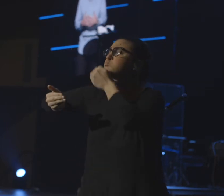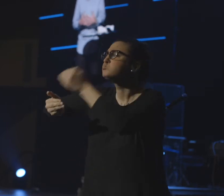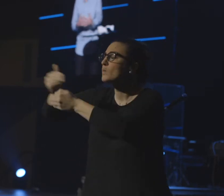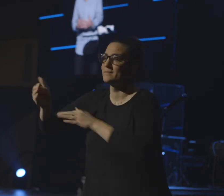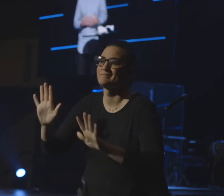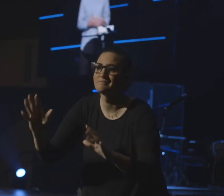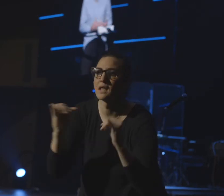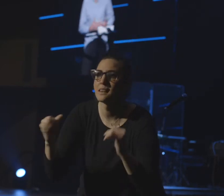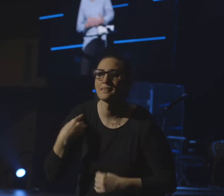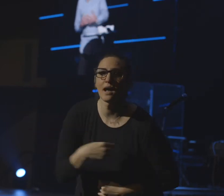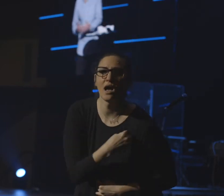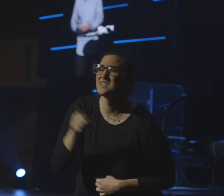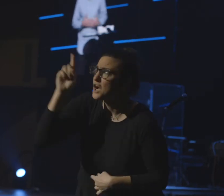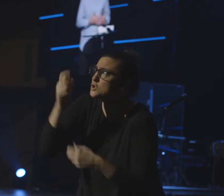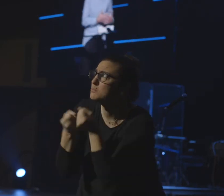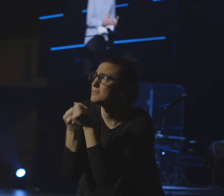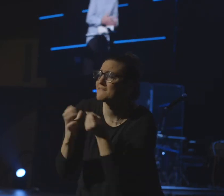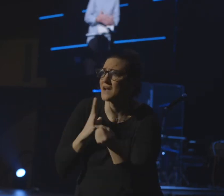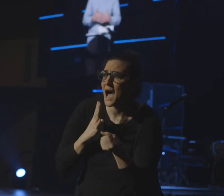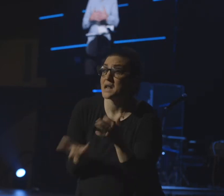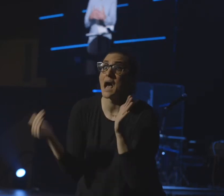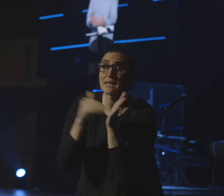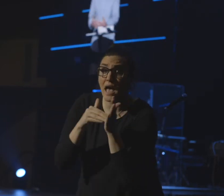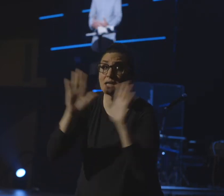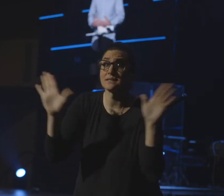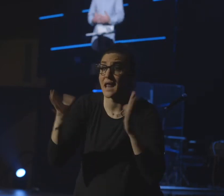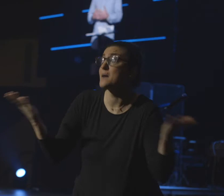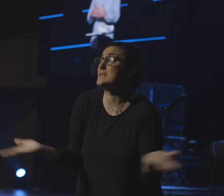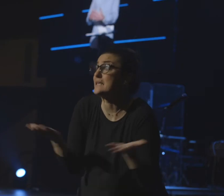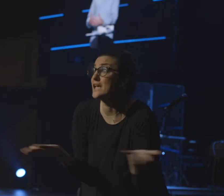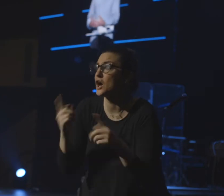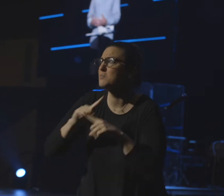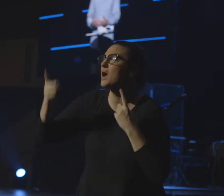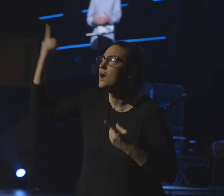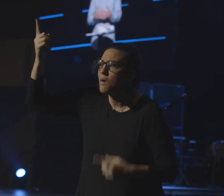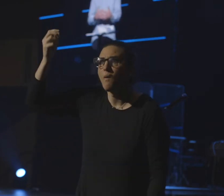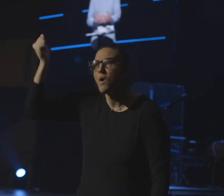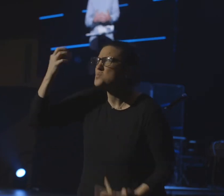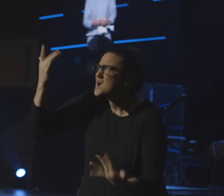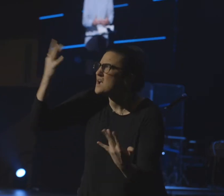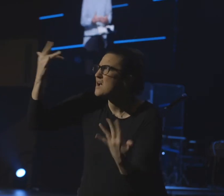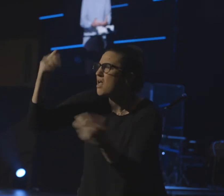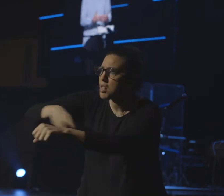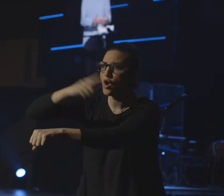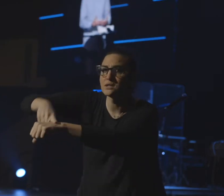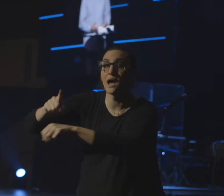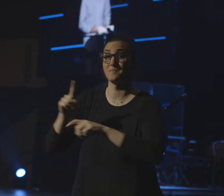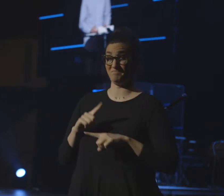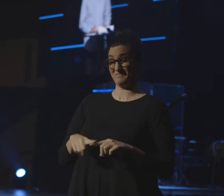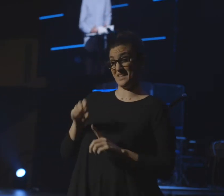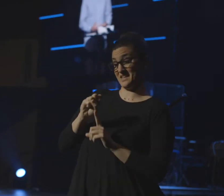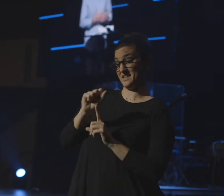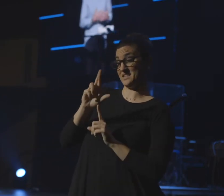going to, I believe that you're for me. I'm getting up again. I'm here another Sunday. I'm in the game. But God is taking his time. And Sarah's decided now after a number of years in